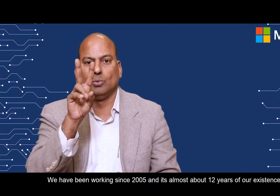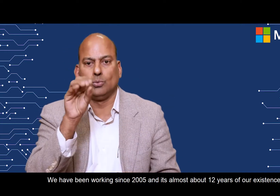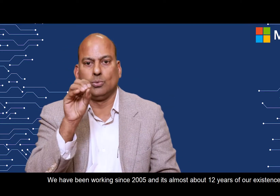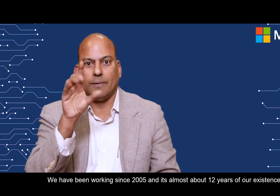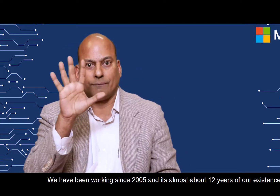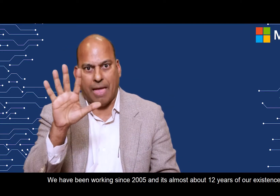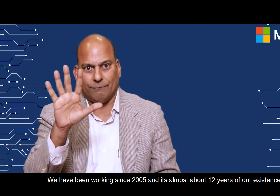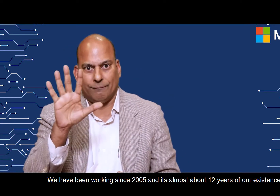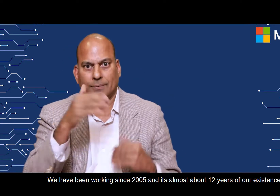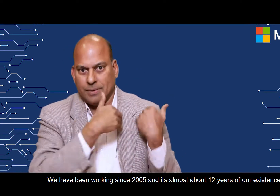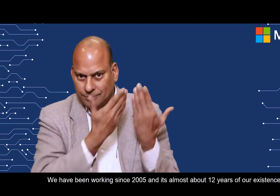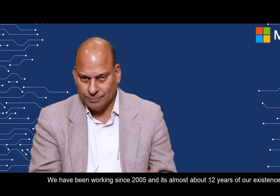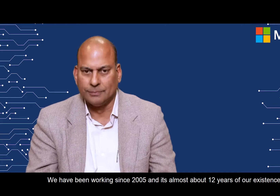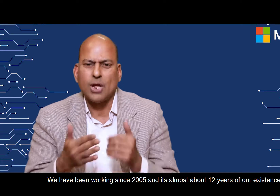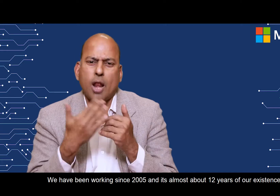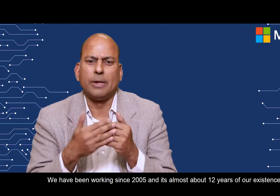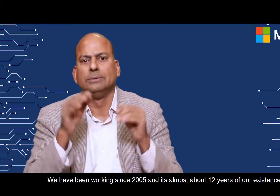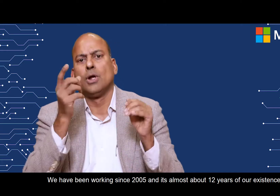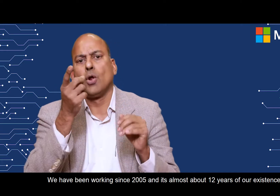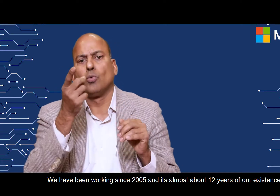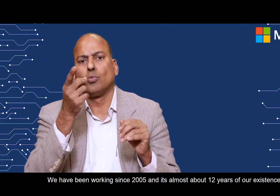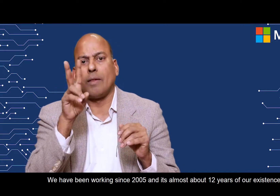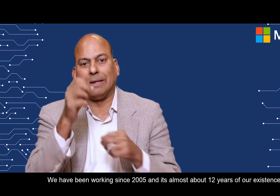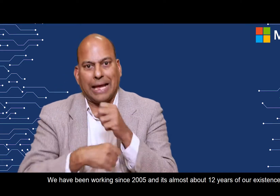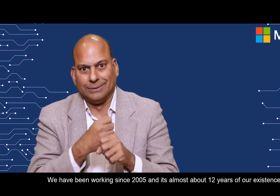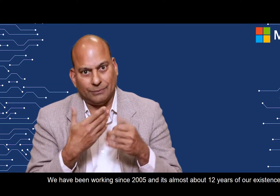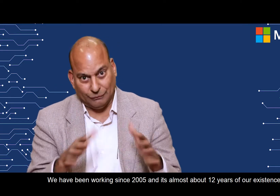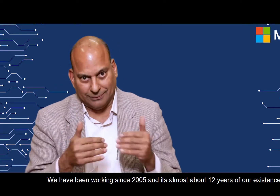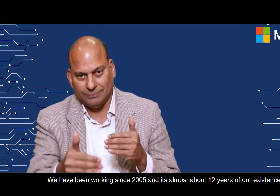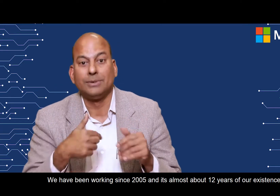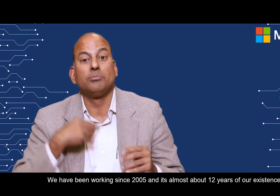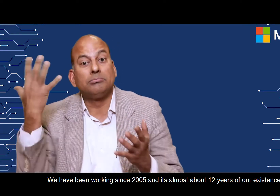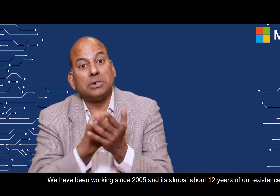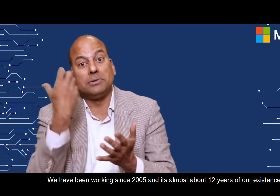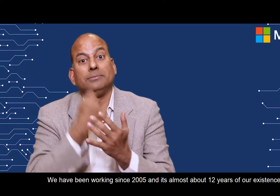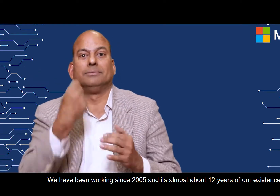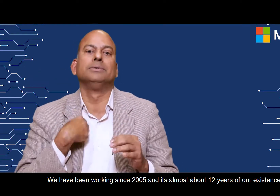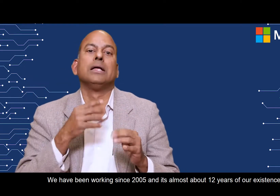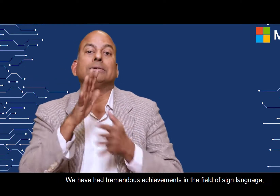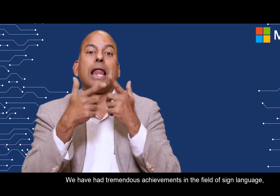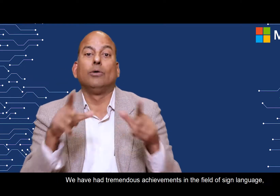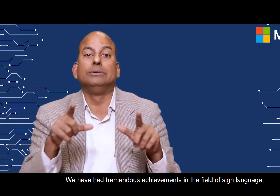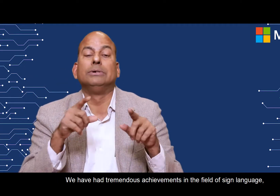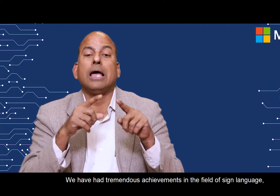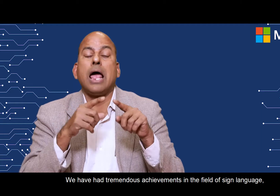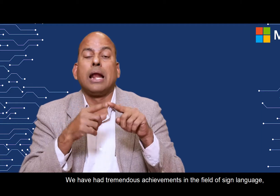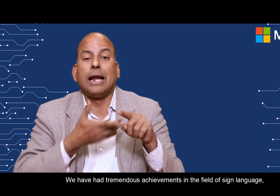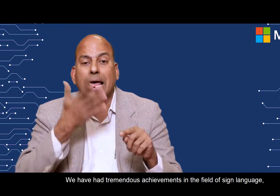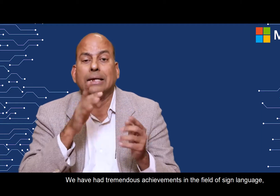since 2005, and it's almost about 12 years of our existence. We have had